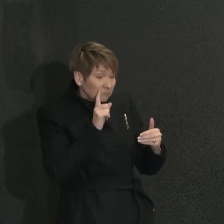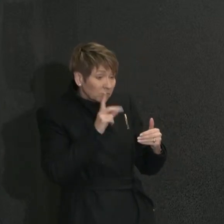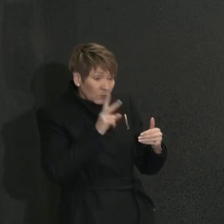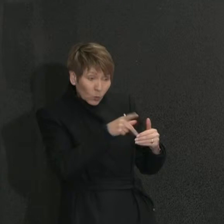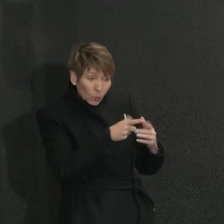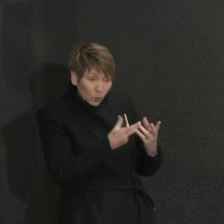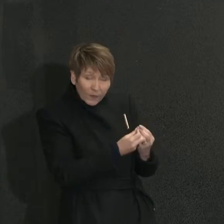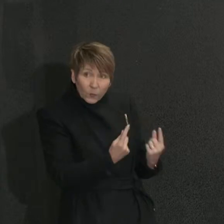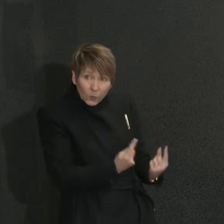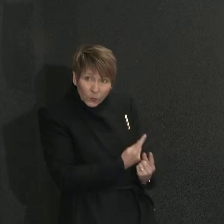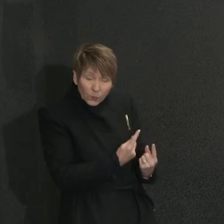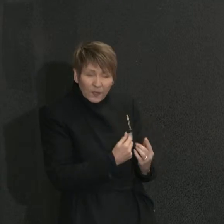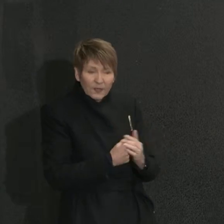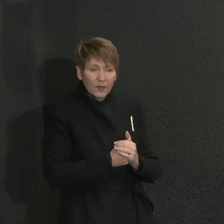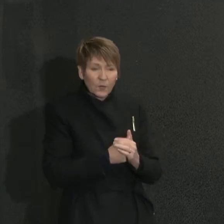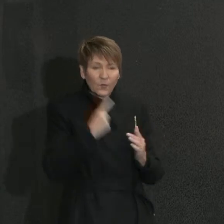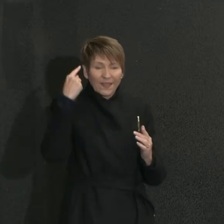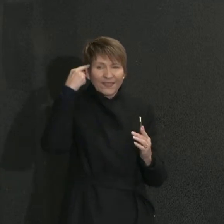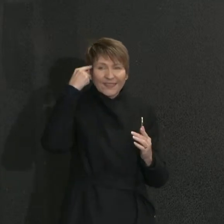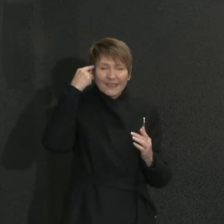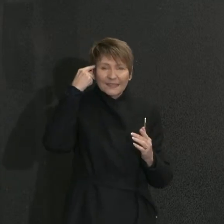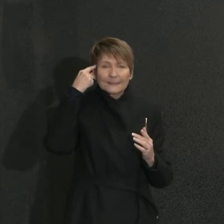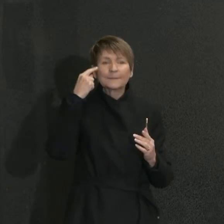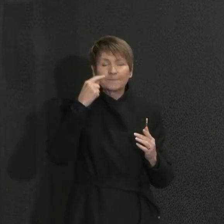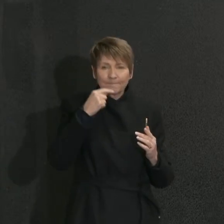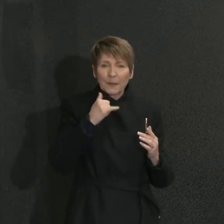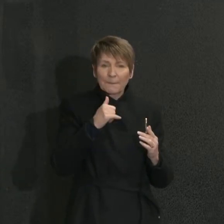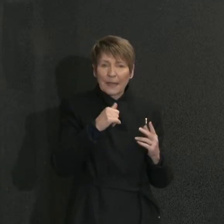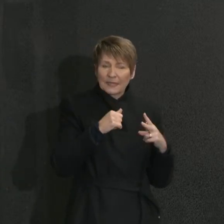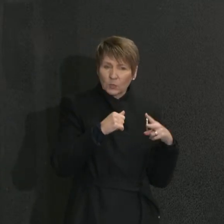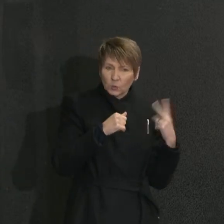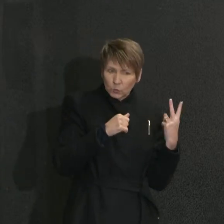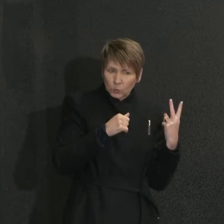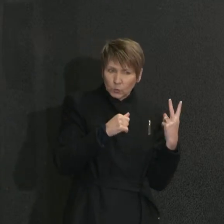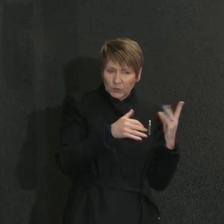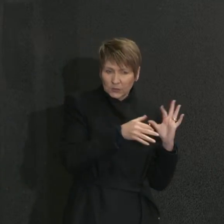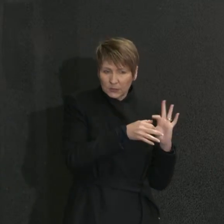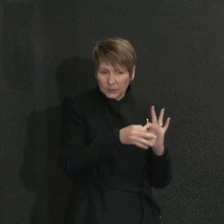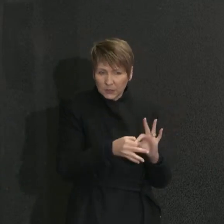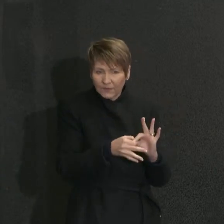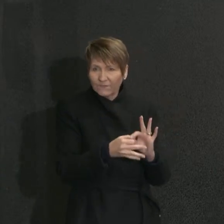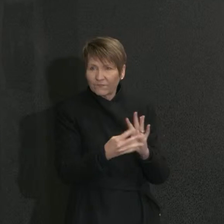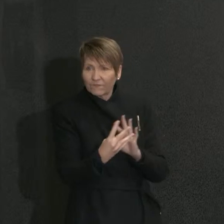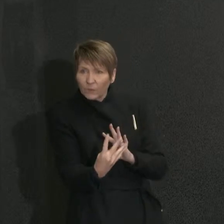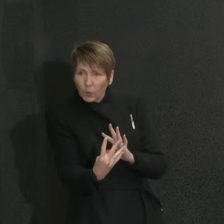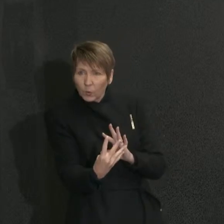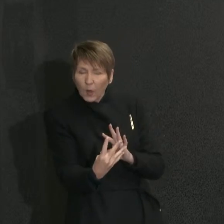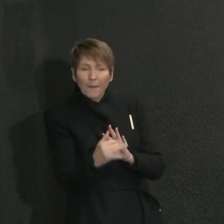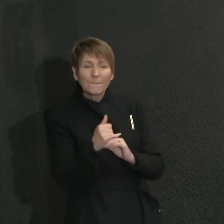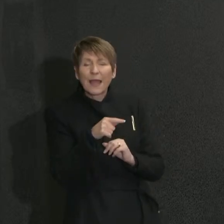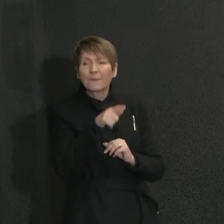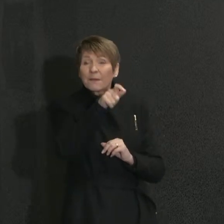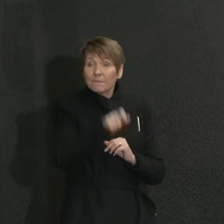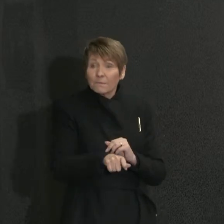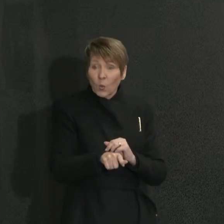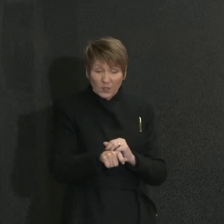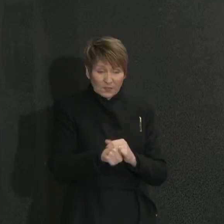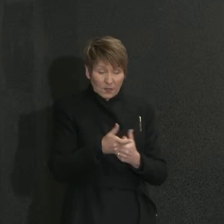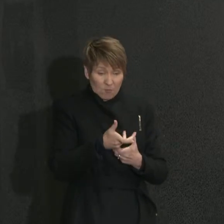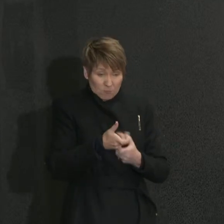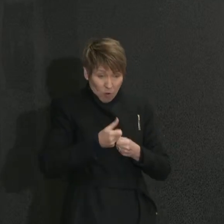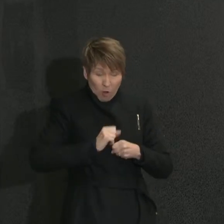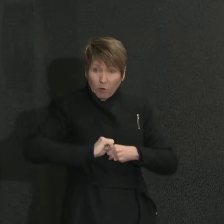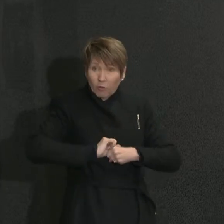they're upstream from the 4 cases we already knew about. So, it is possible that they are early infective periods, that the acquisition came through that route. That